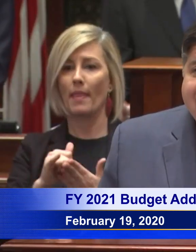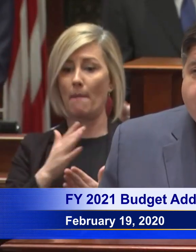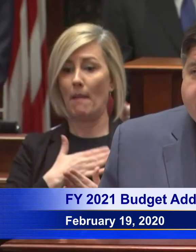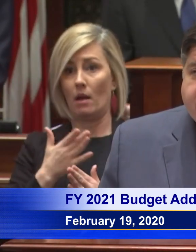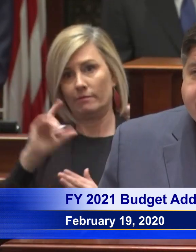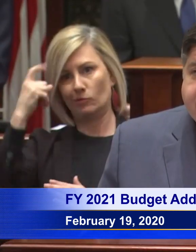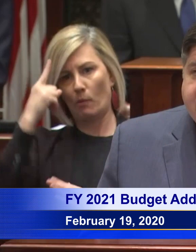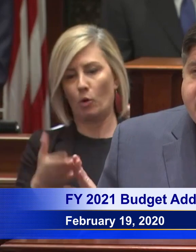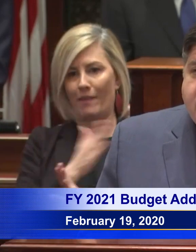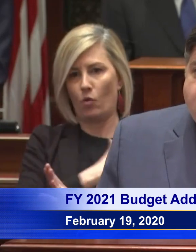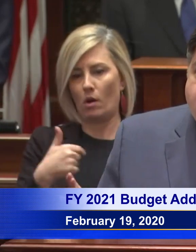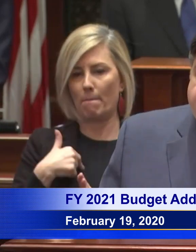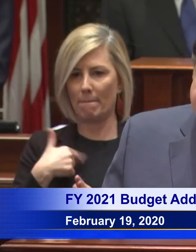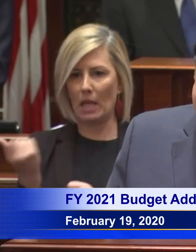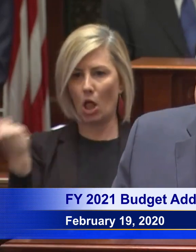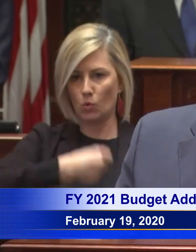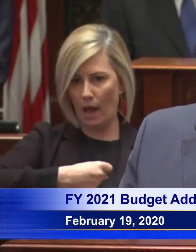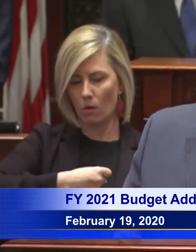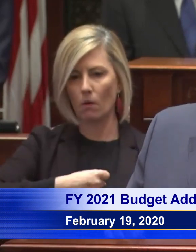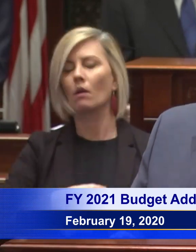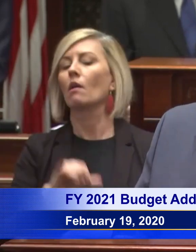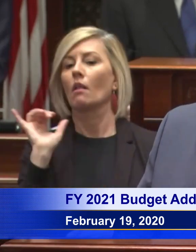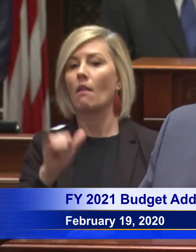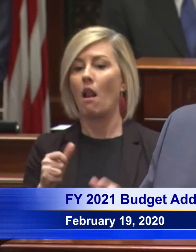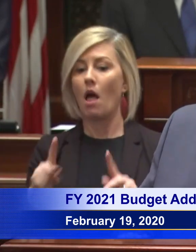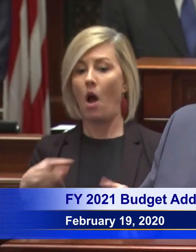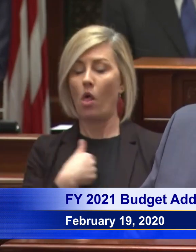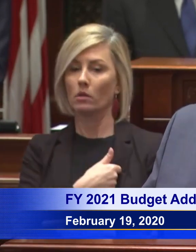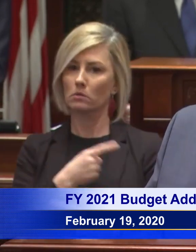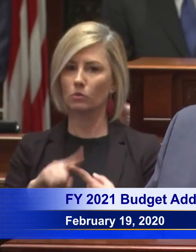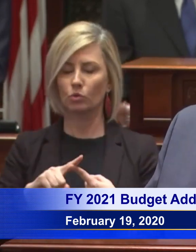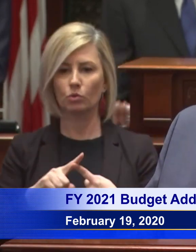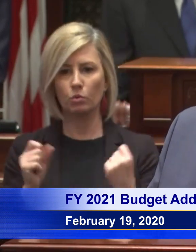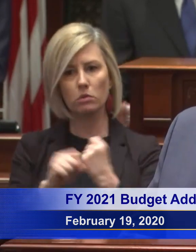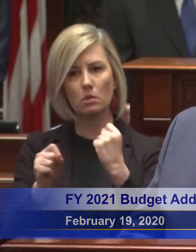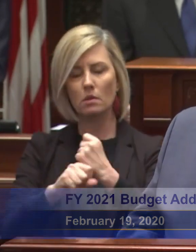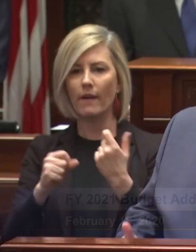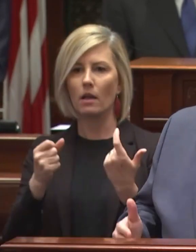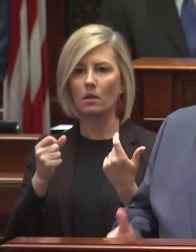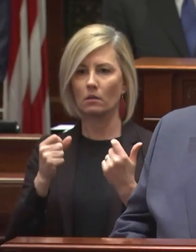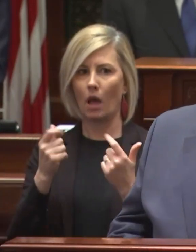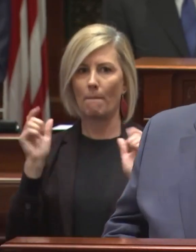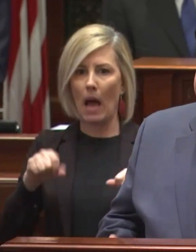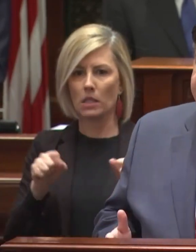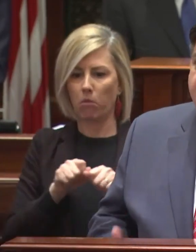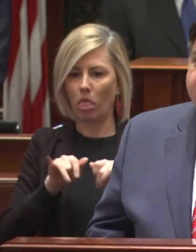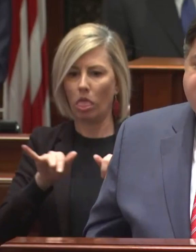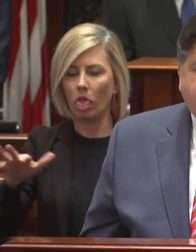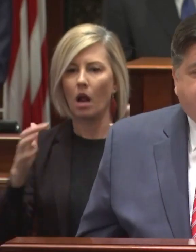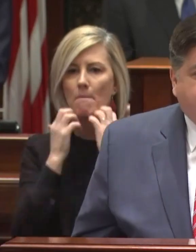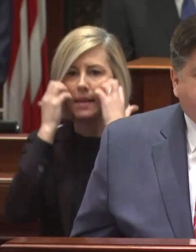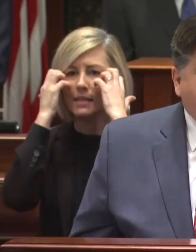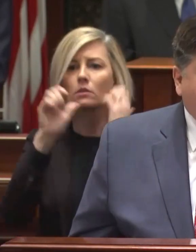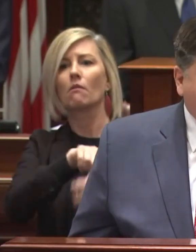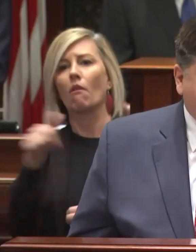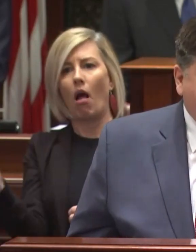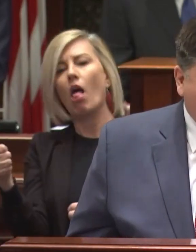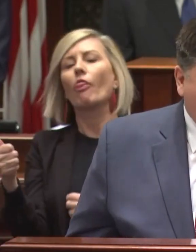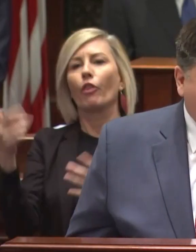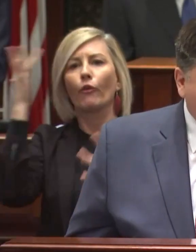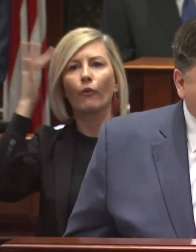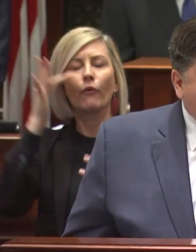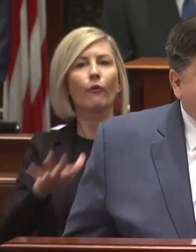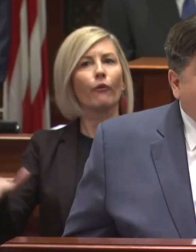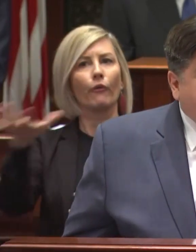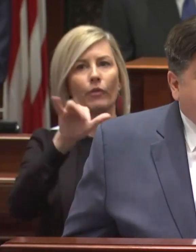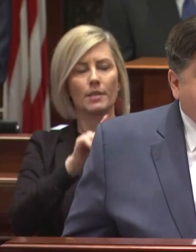closed down, which allowed us to beat back a potential outbreak of measles and other diseases across